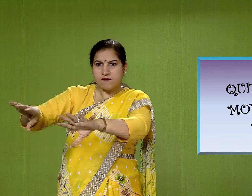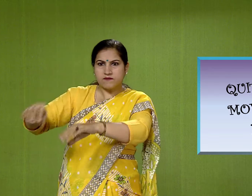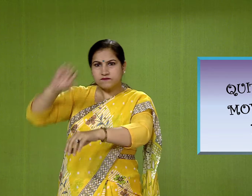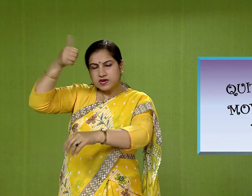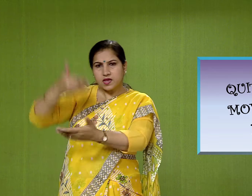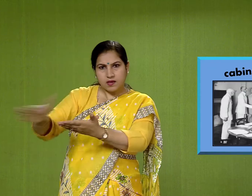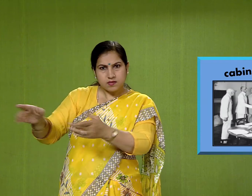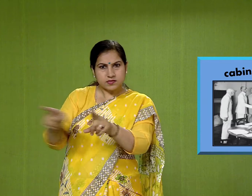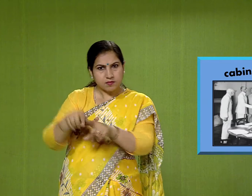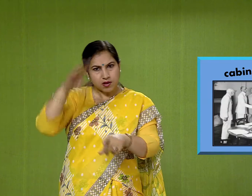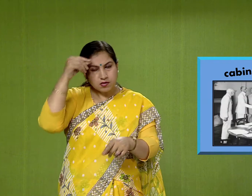and Cabinet mission